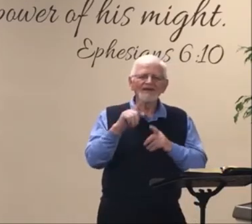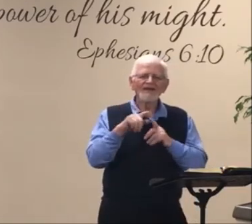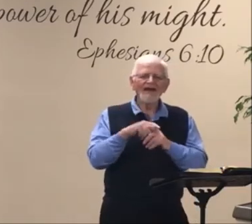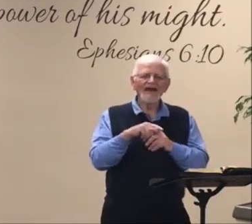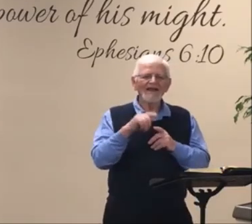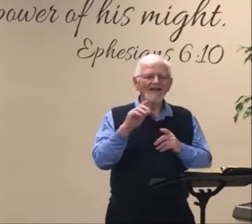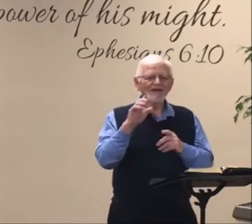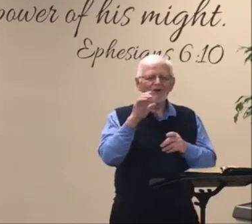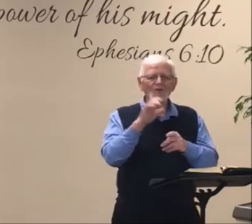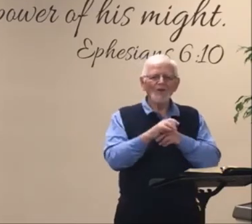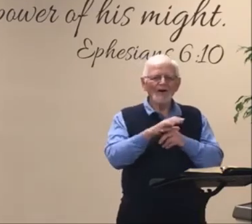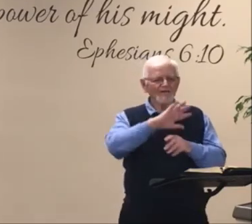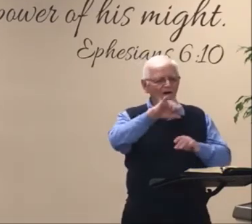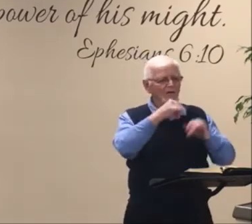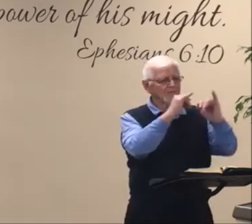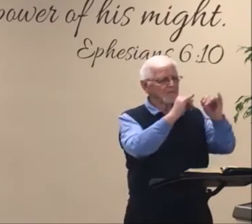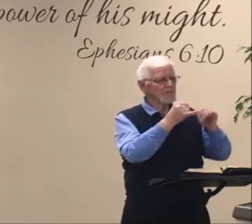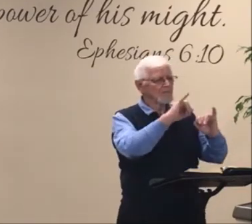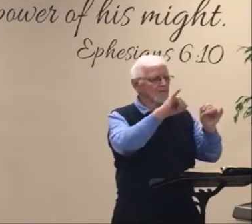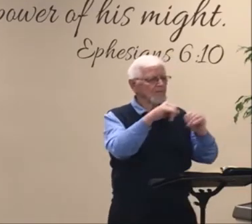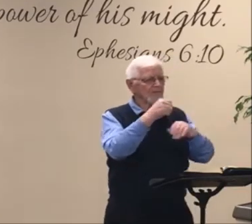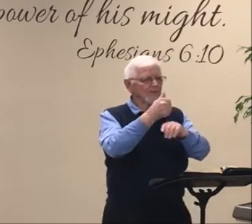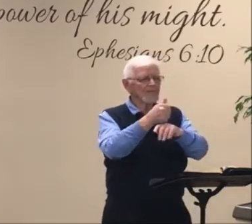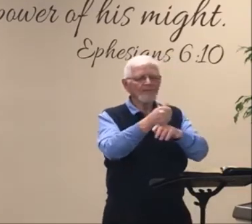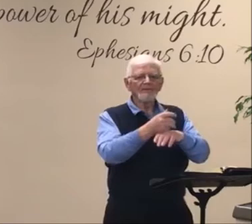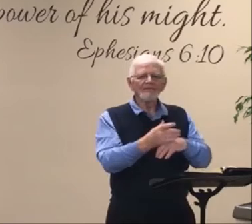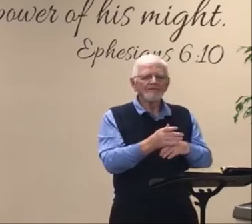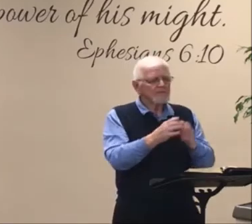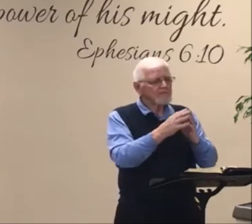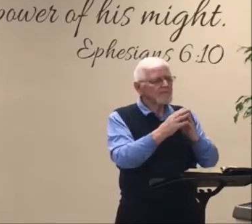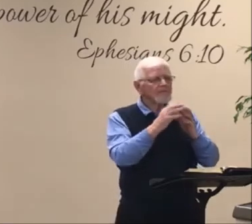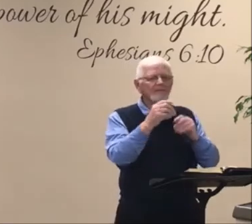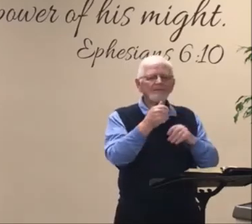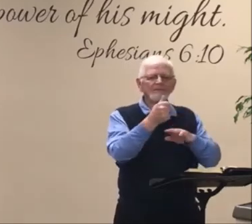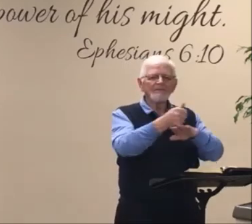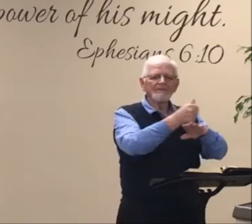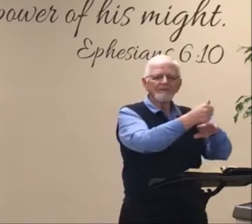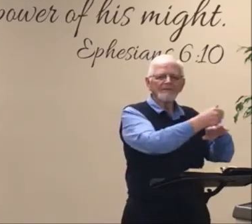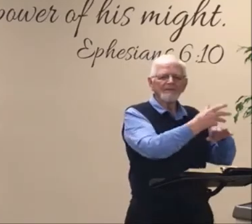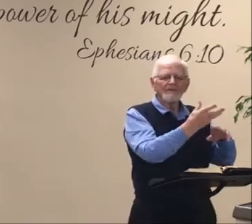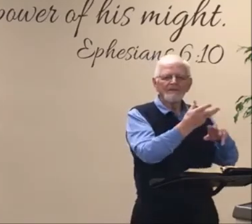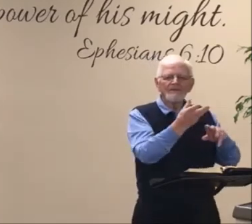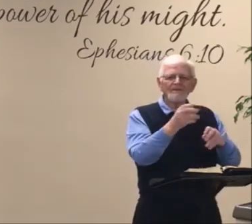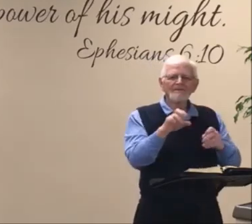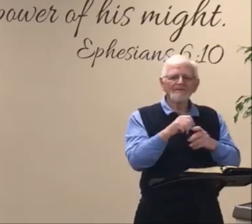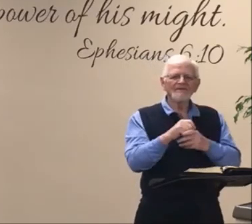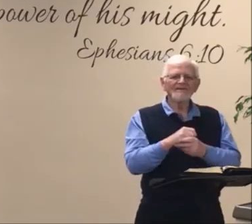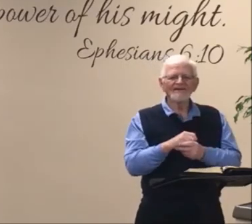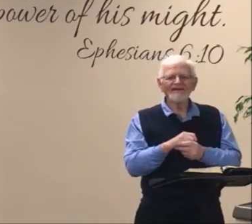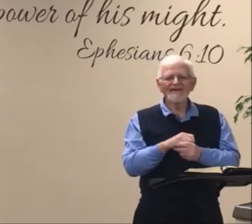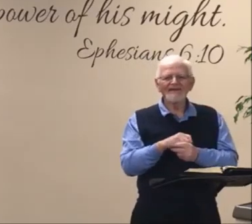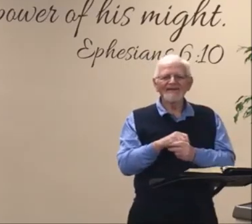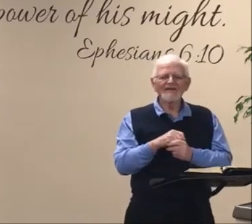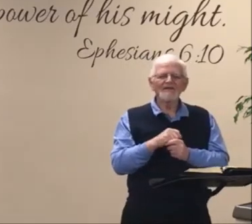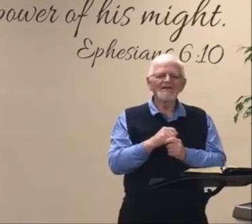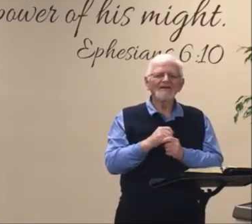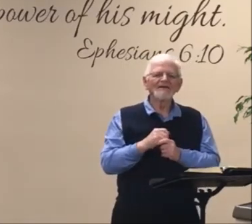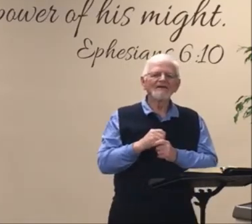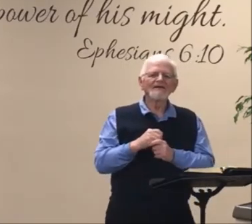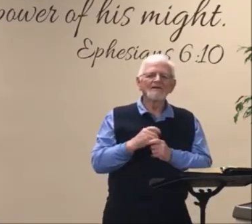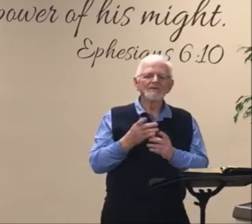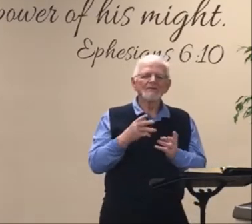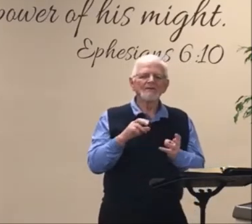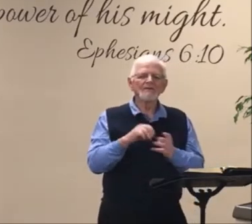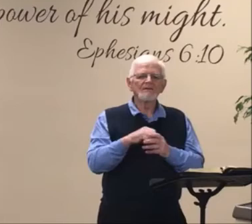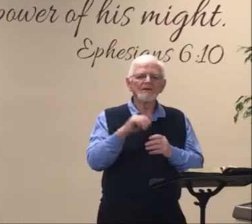all the idols all stacked up. You know, what do you do with idols? I don't know. Stack them up, make it, put rice in front of them like they do. I don't know what you do with idols.